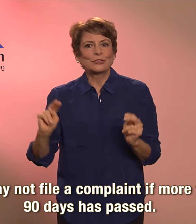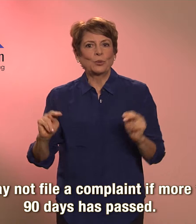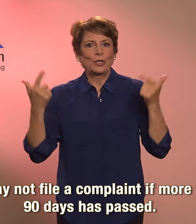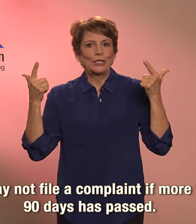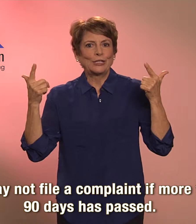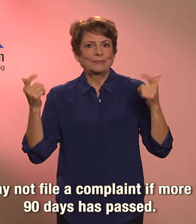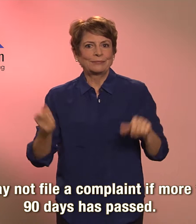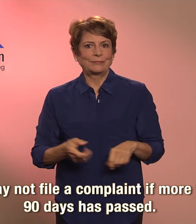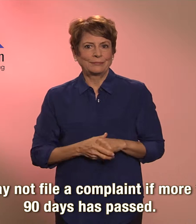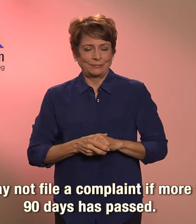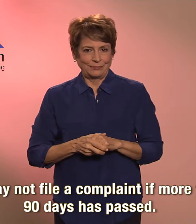has passed.